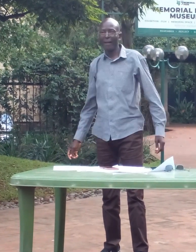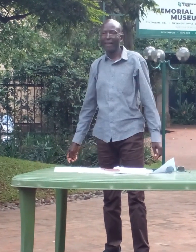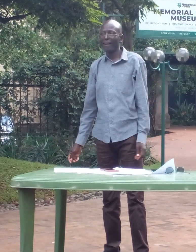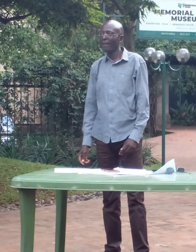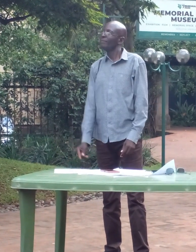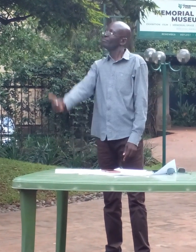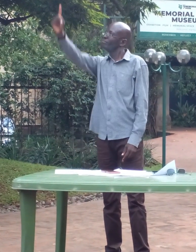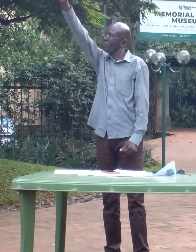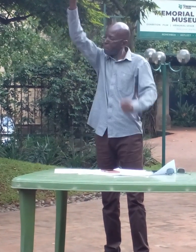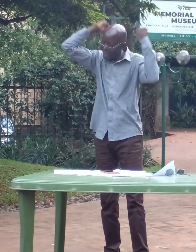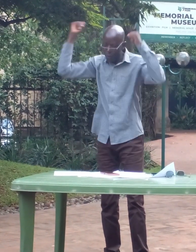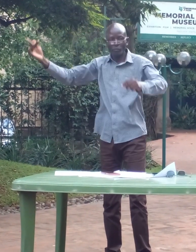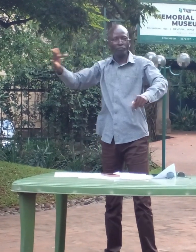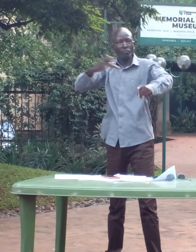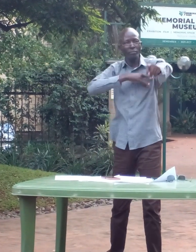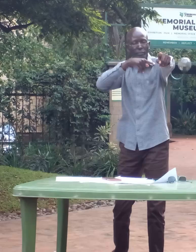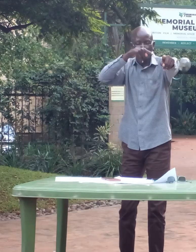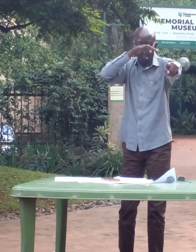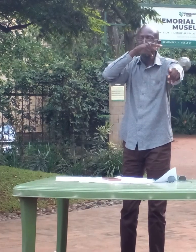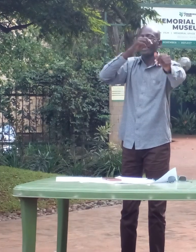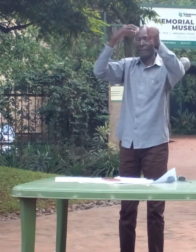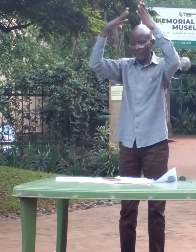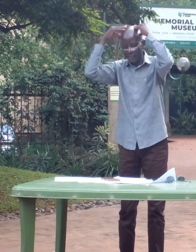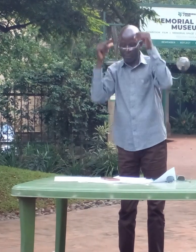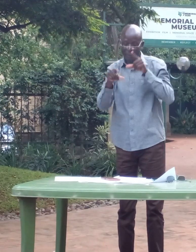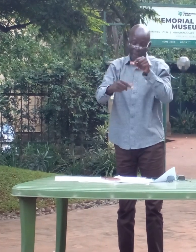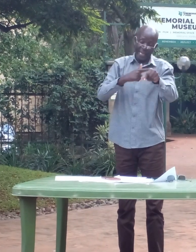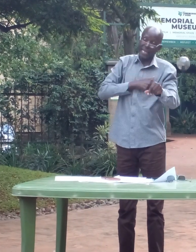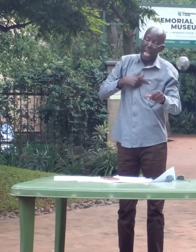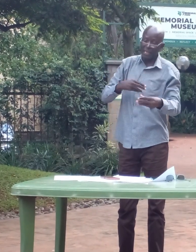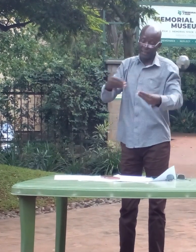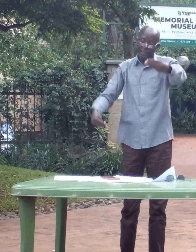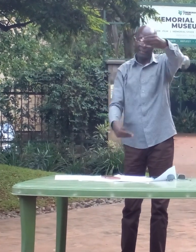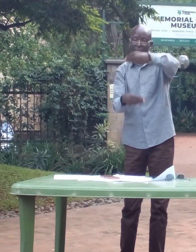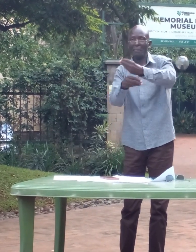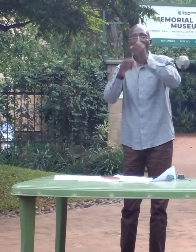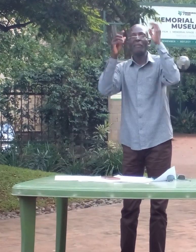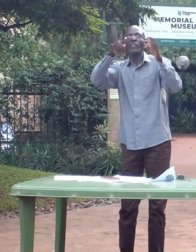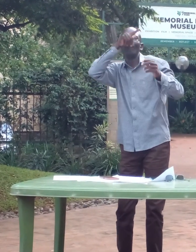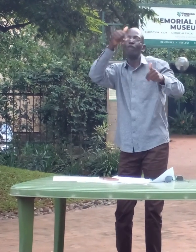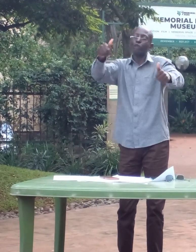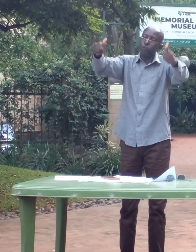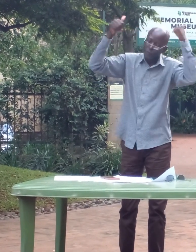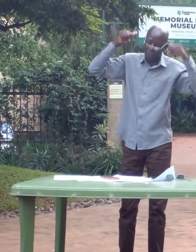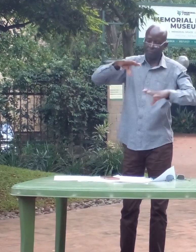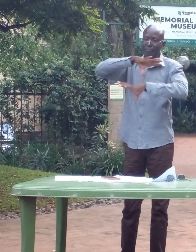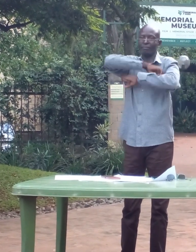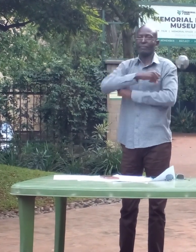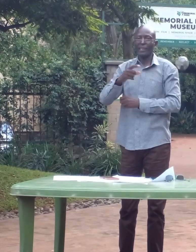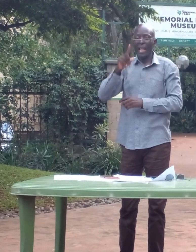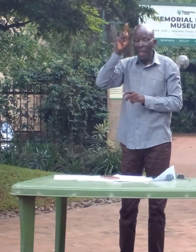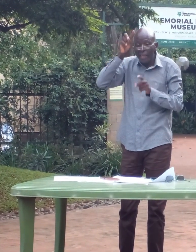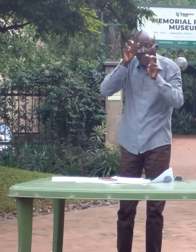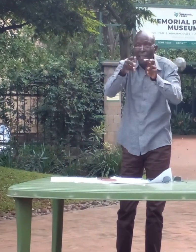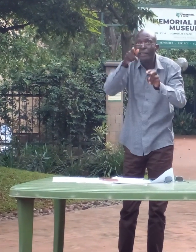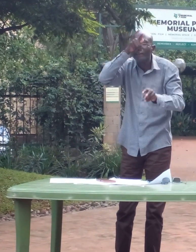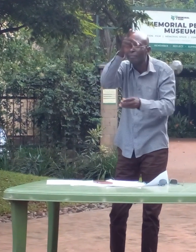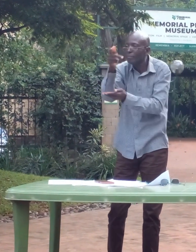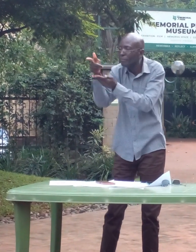and hopefully we pray that God's power will work. If someone is lucky, if we are lucky, we'll be added. If they